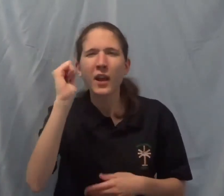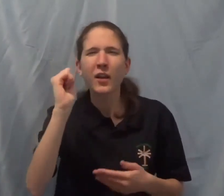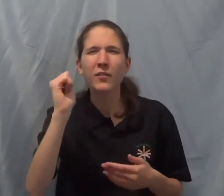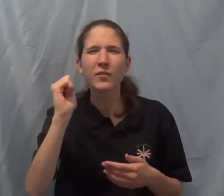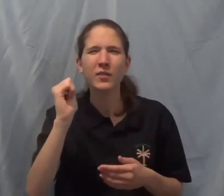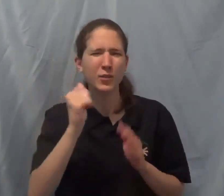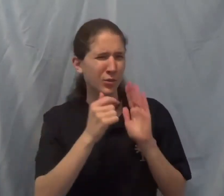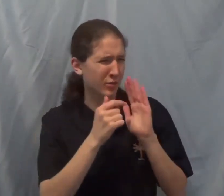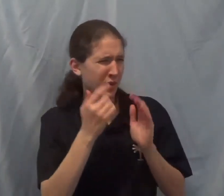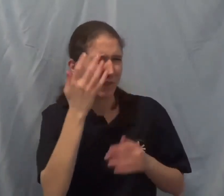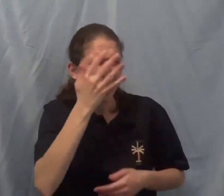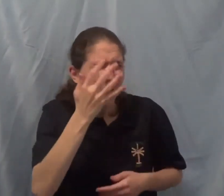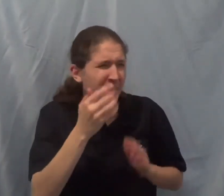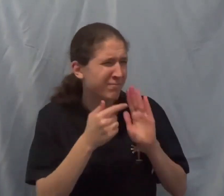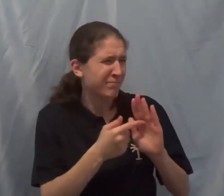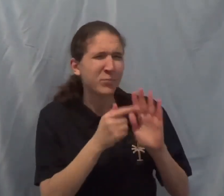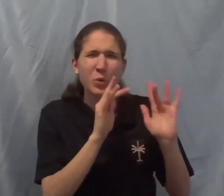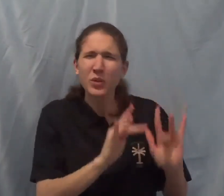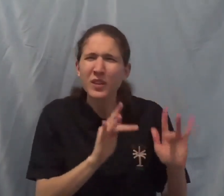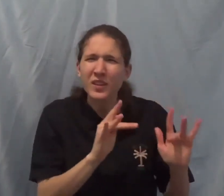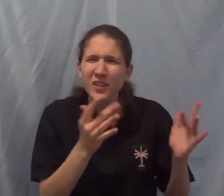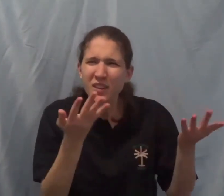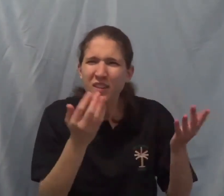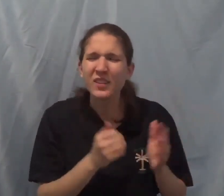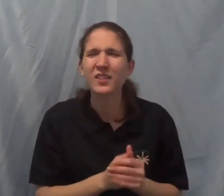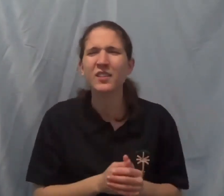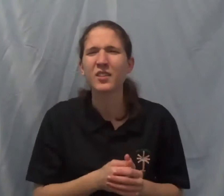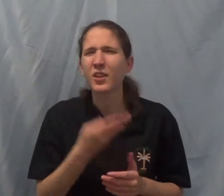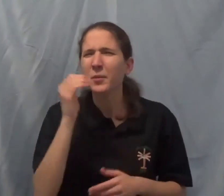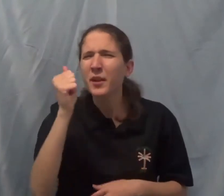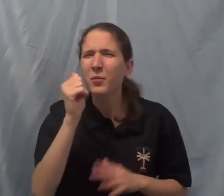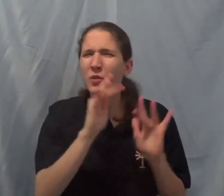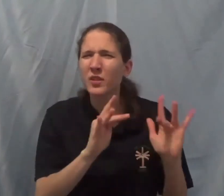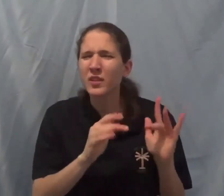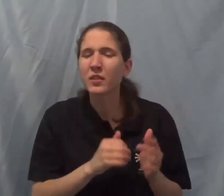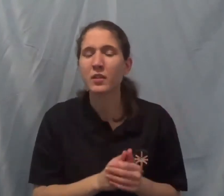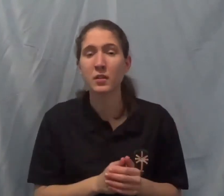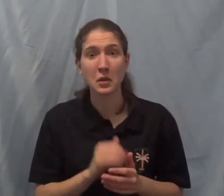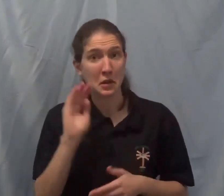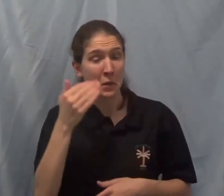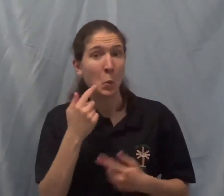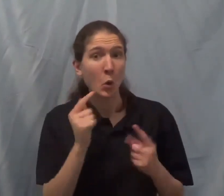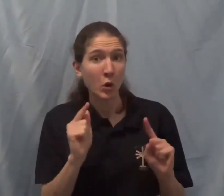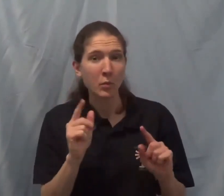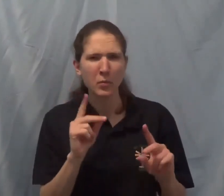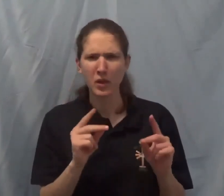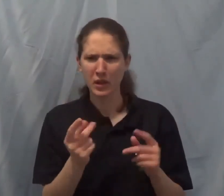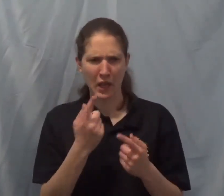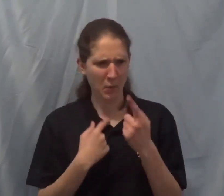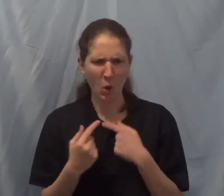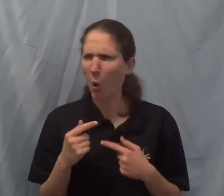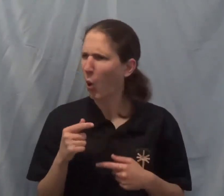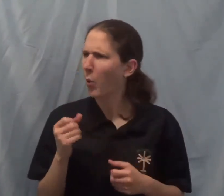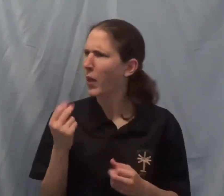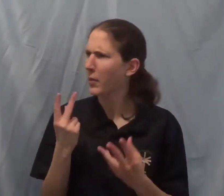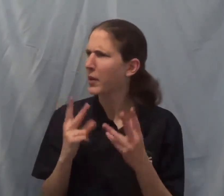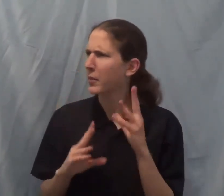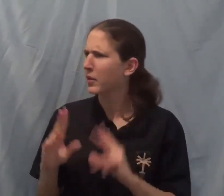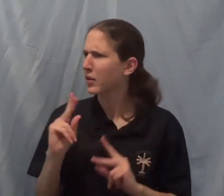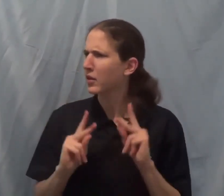working. People say, oh, you're hearing a lot of confessions. What I usually say, well, no, that's symptomatic of people, men and women in trenches,